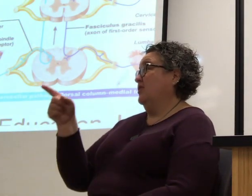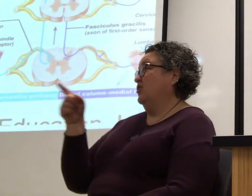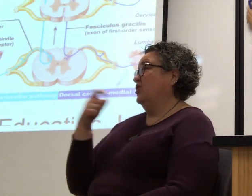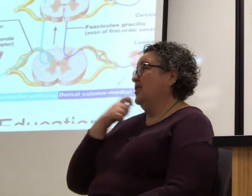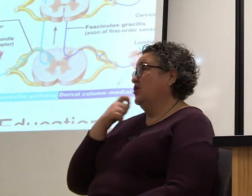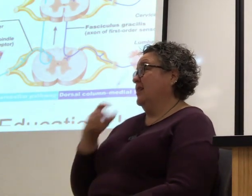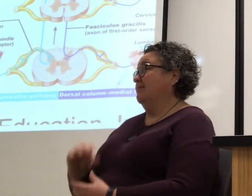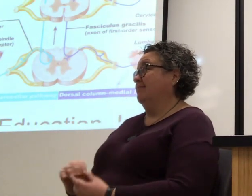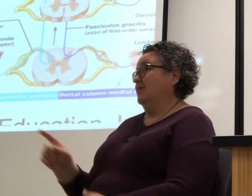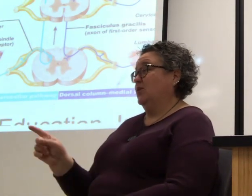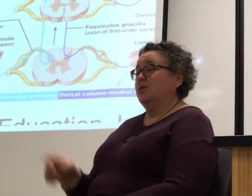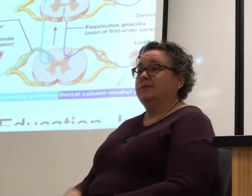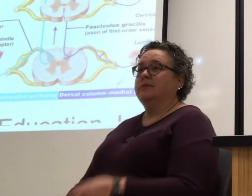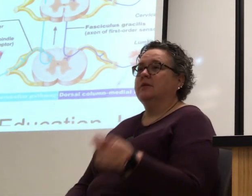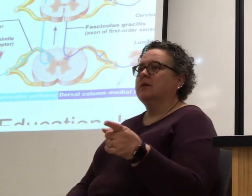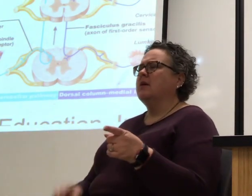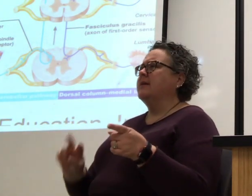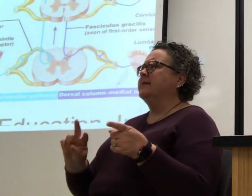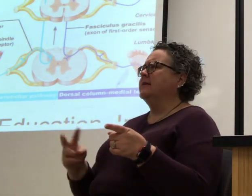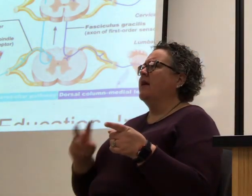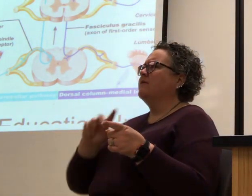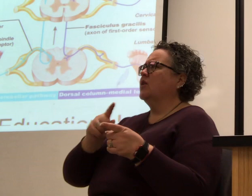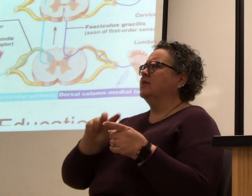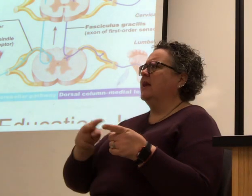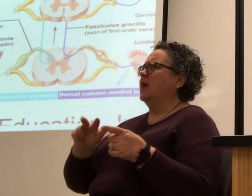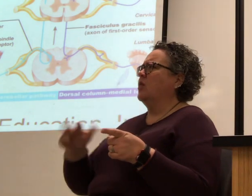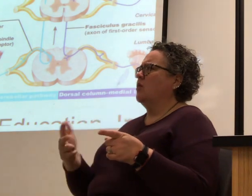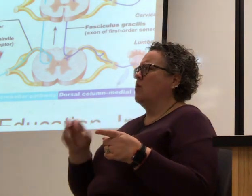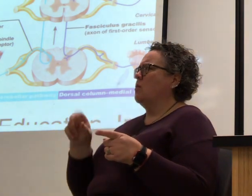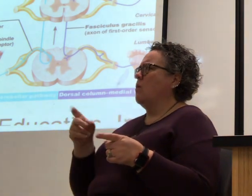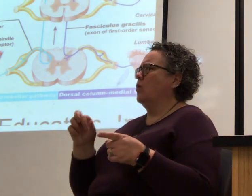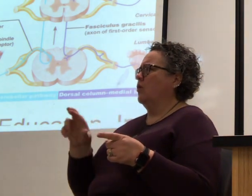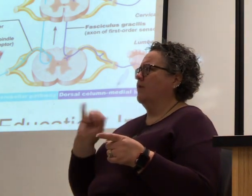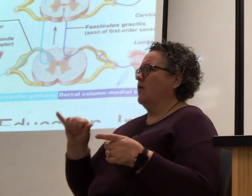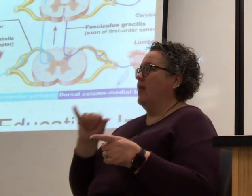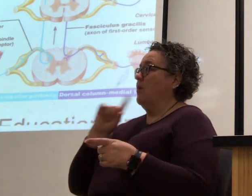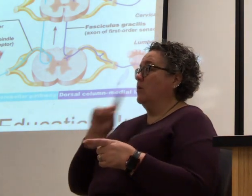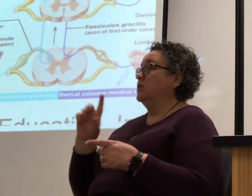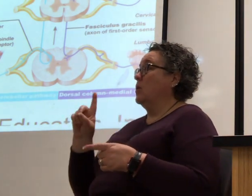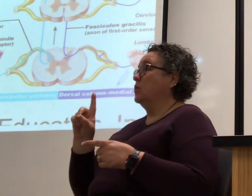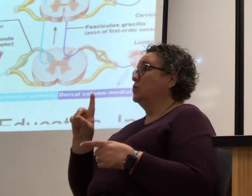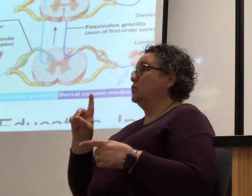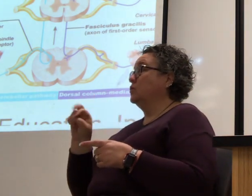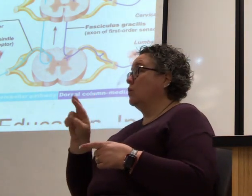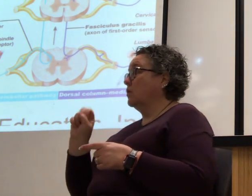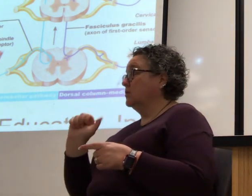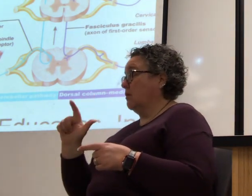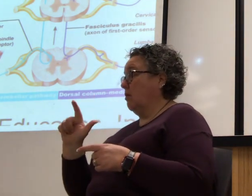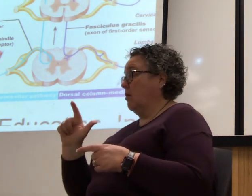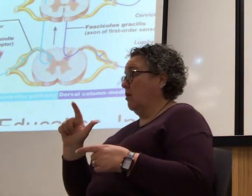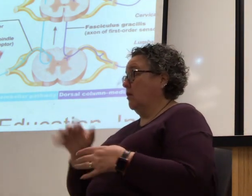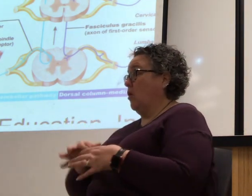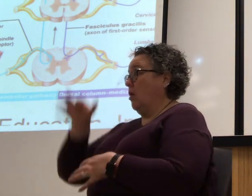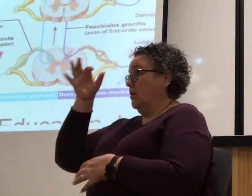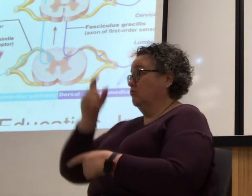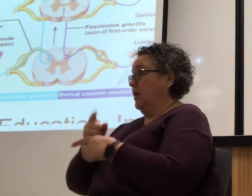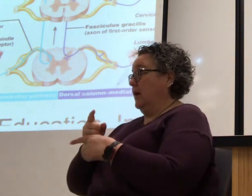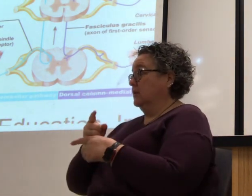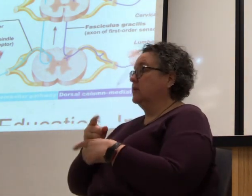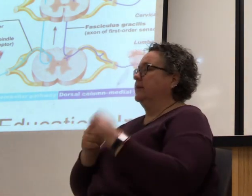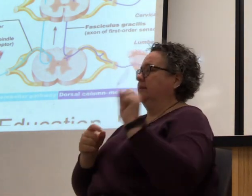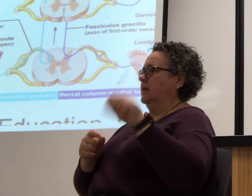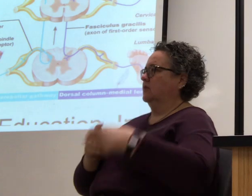So the first, second, and third order of this one was for the dorsal column? That's right. That is right.